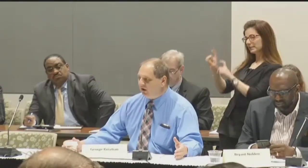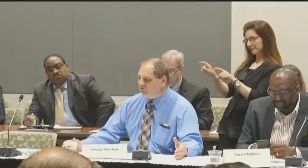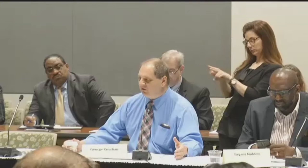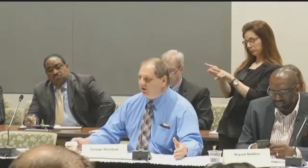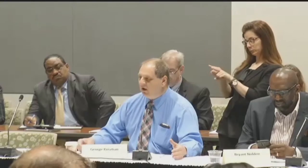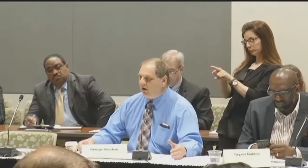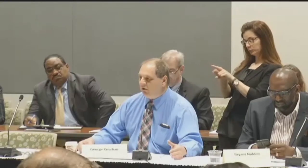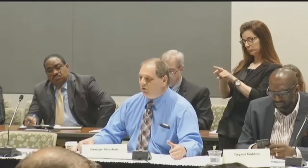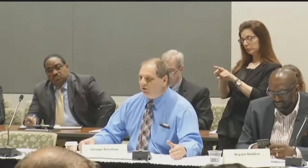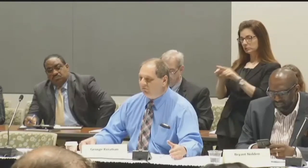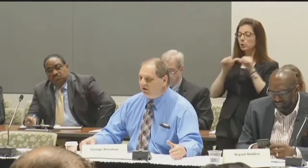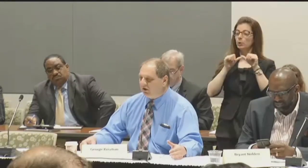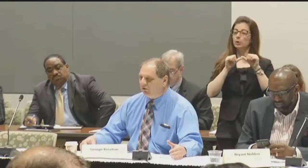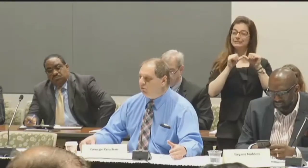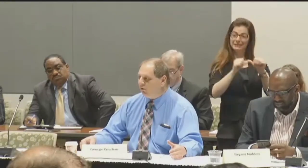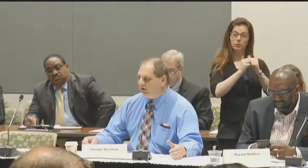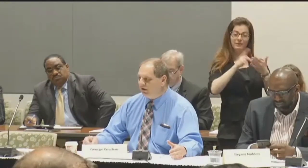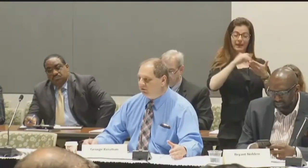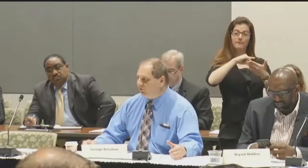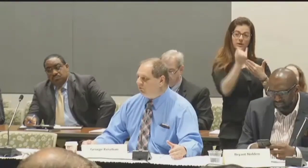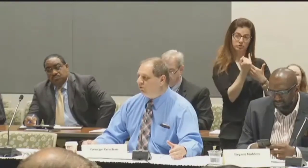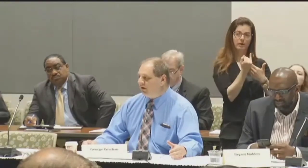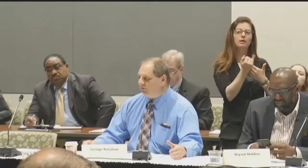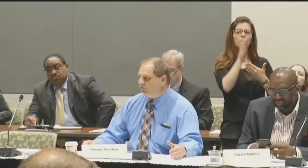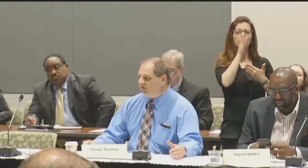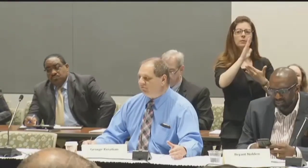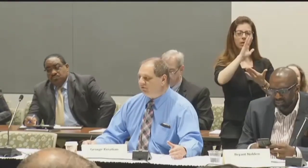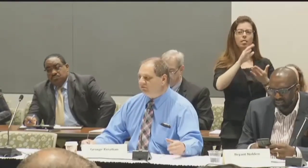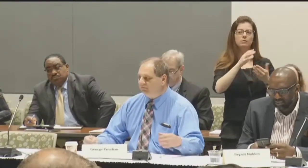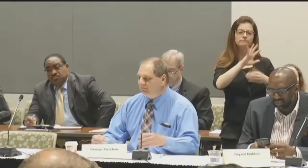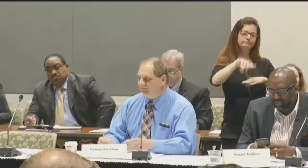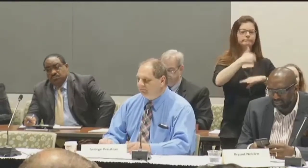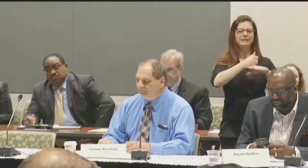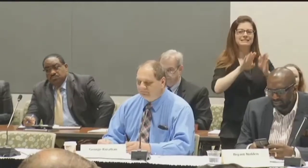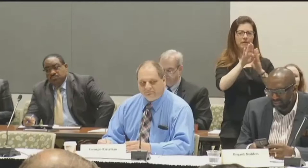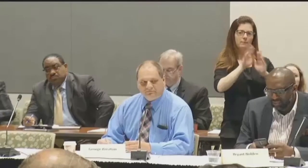that project, we'll have a coordinated report on those efforts.